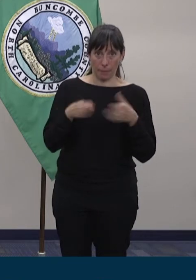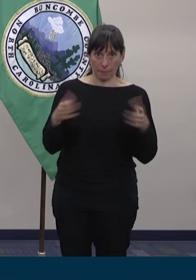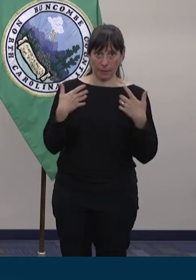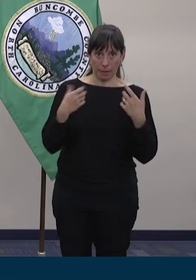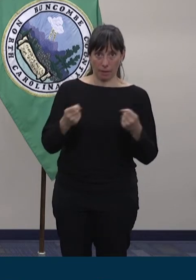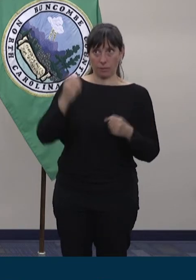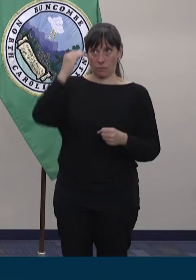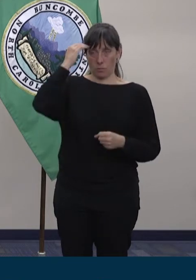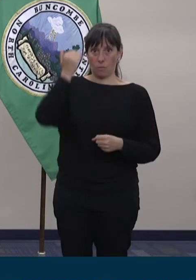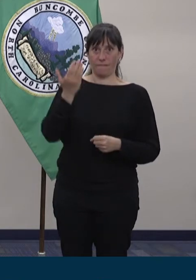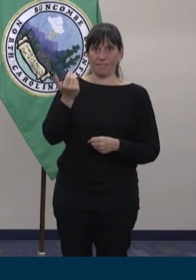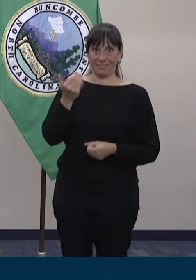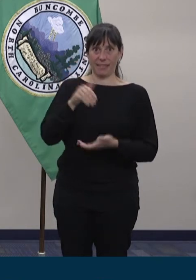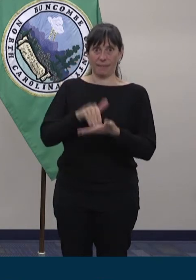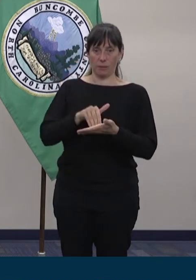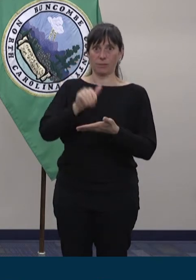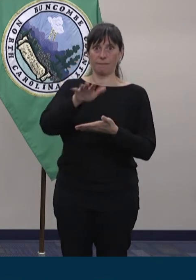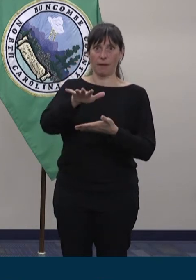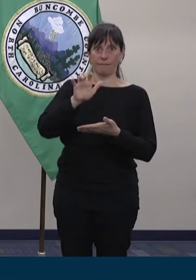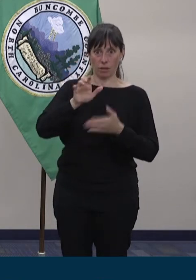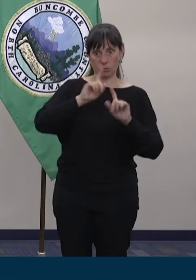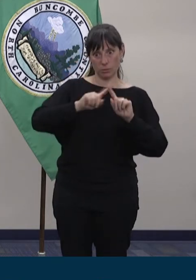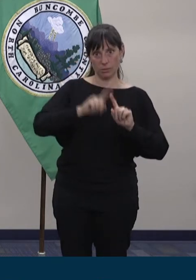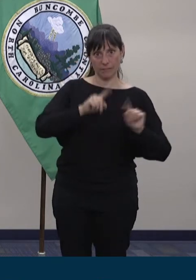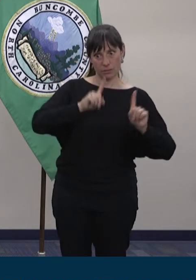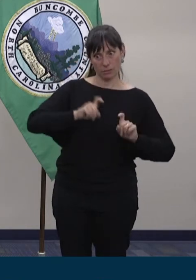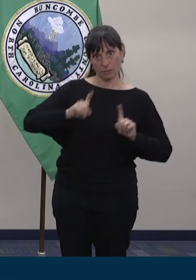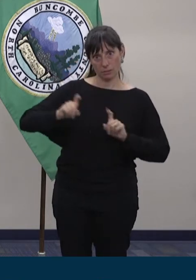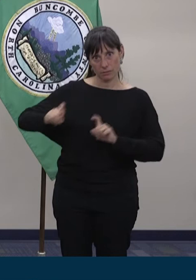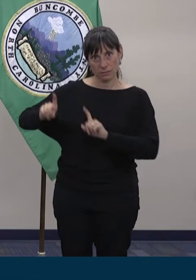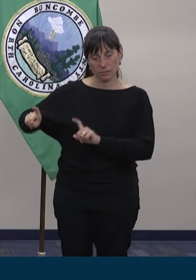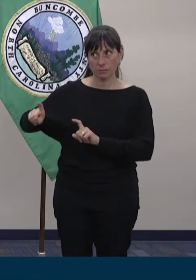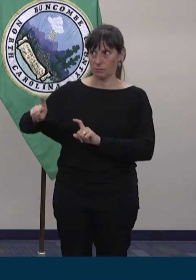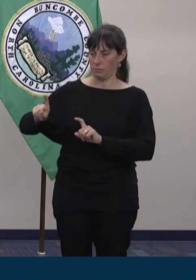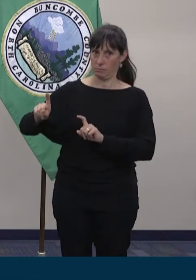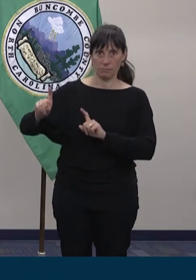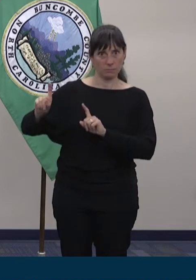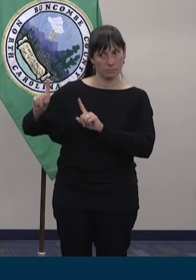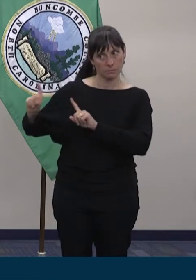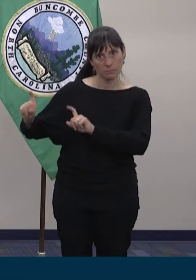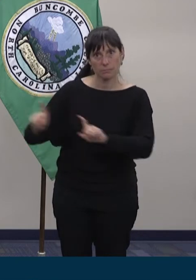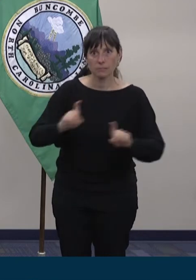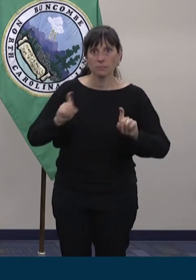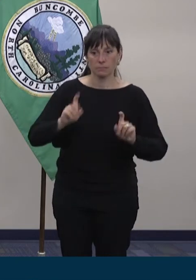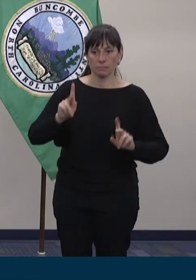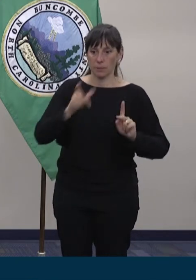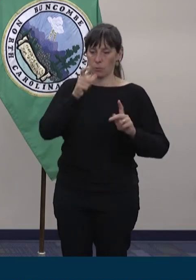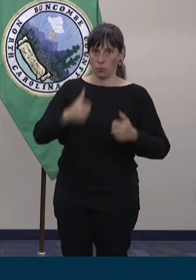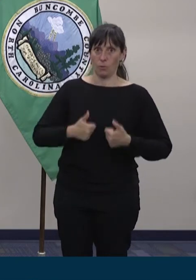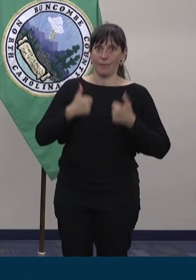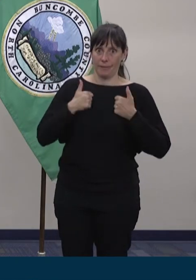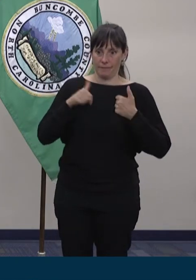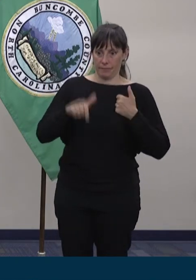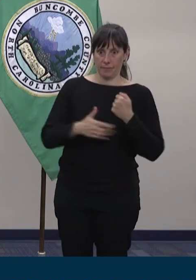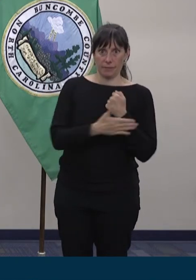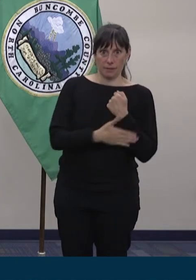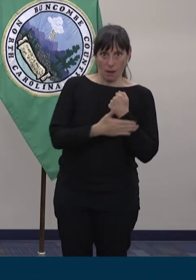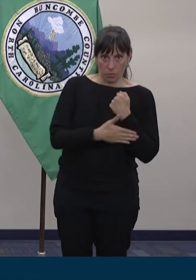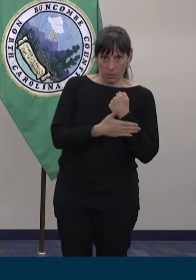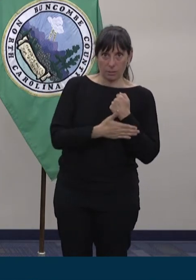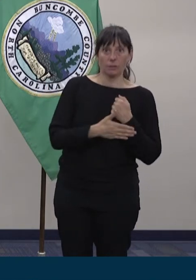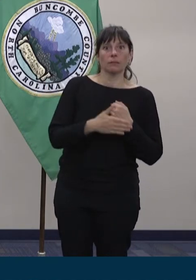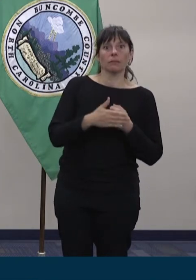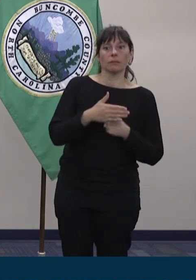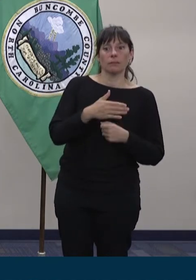15,500 COVID-19 tests that have been performed on residents of Buncombe County and staff who work